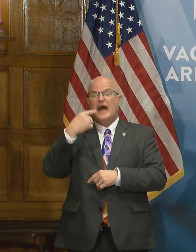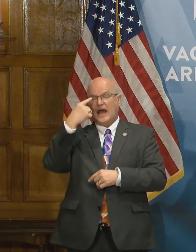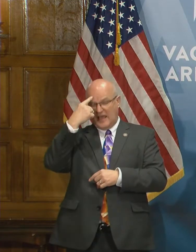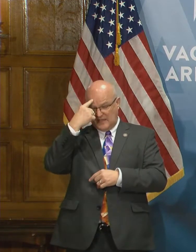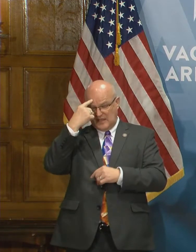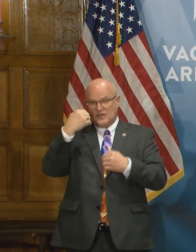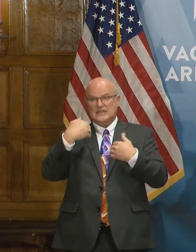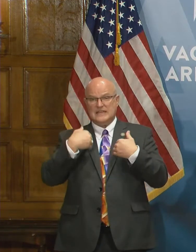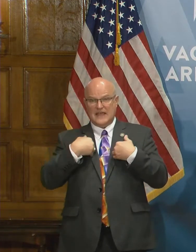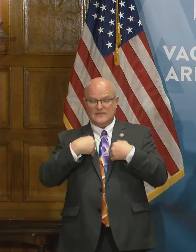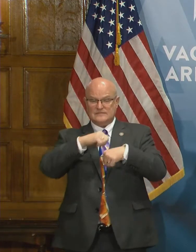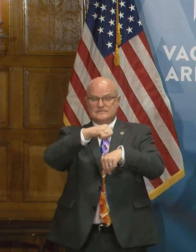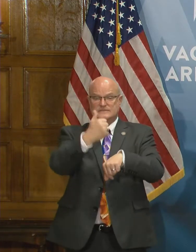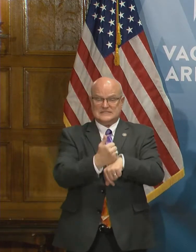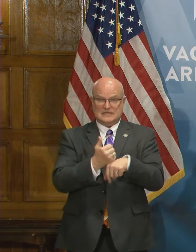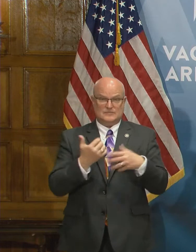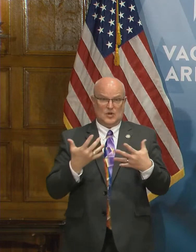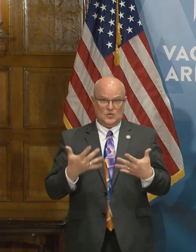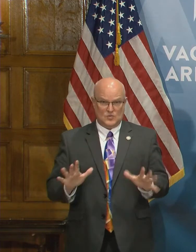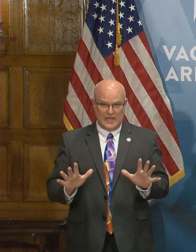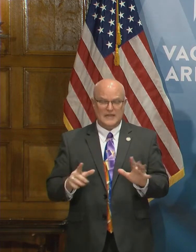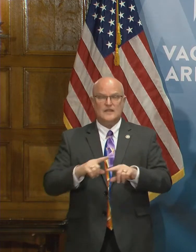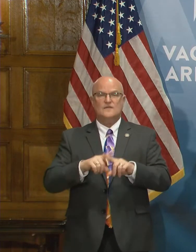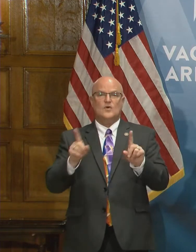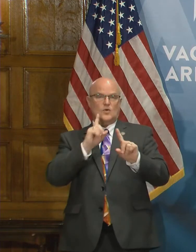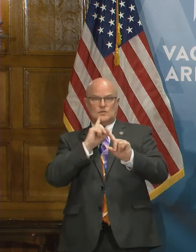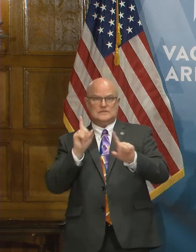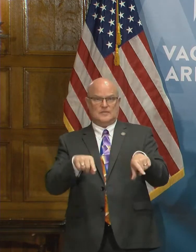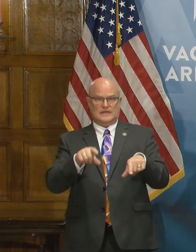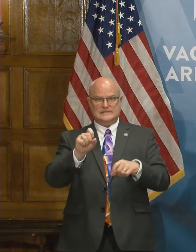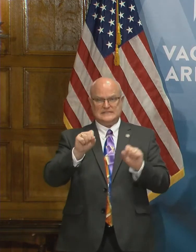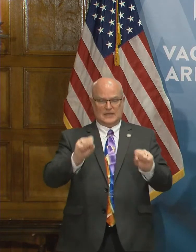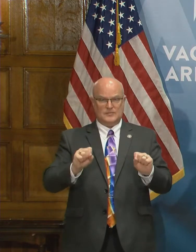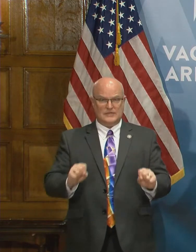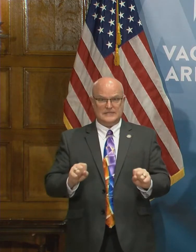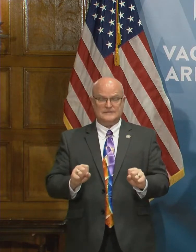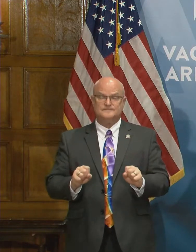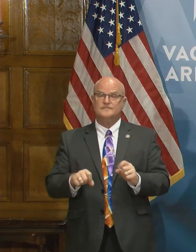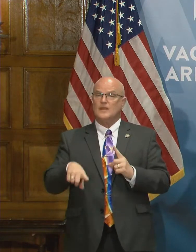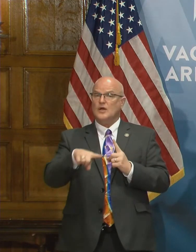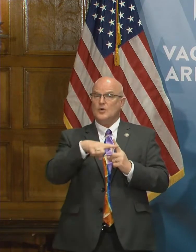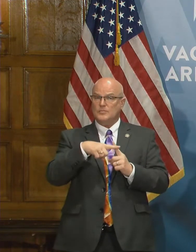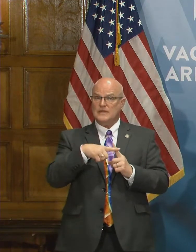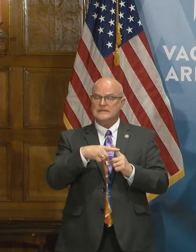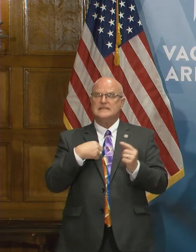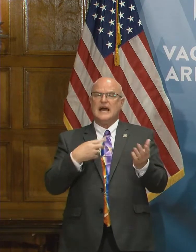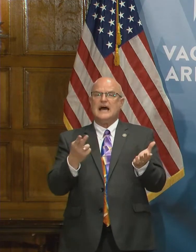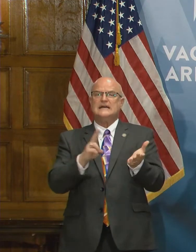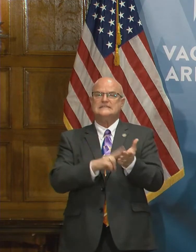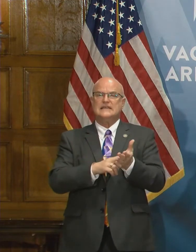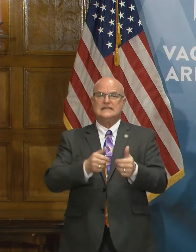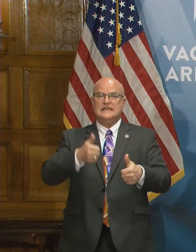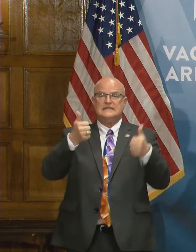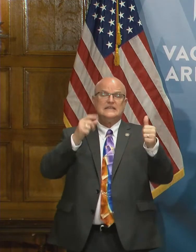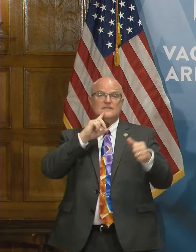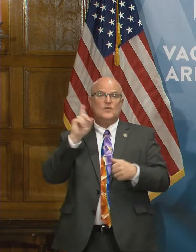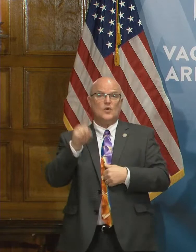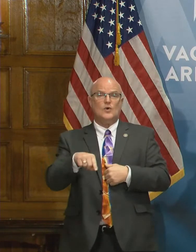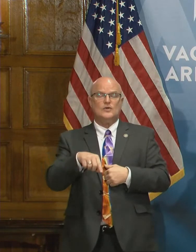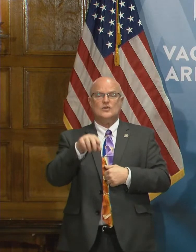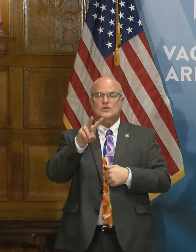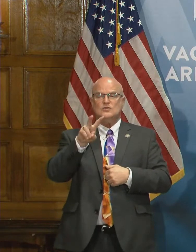those pre-deployed for response capability. In addition, I've signed an executive order that will